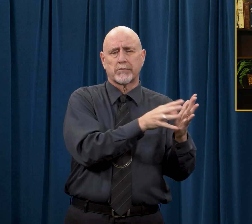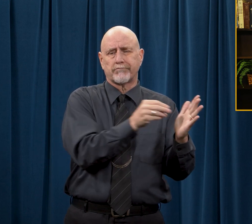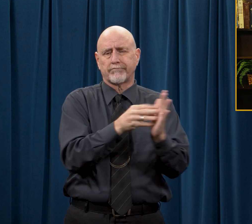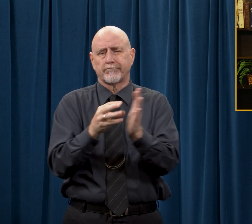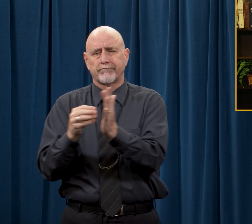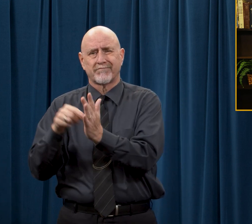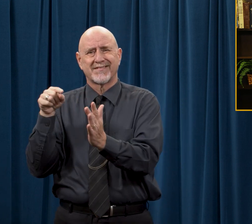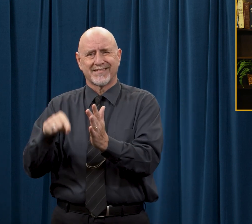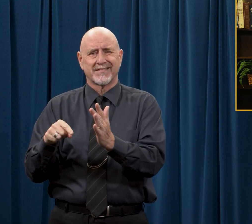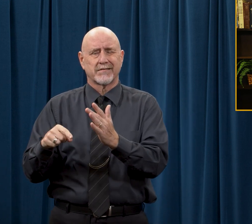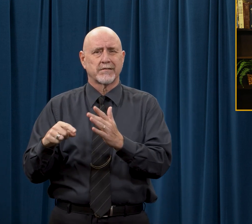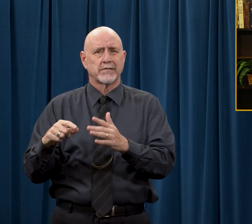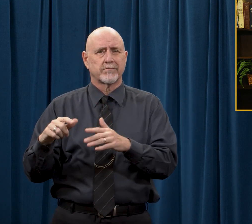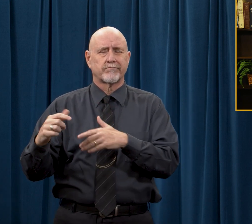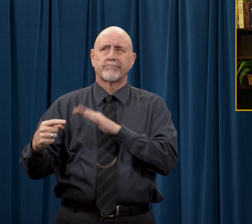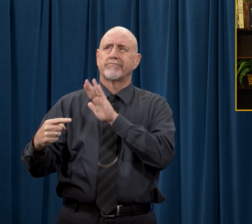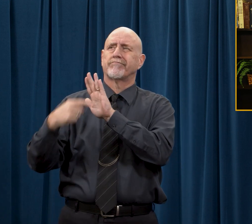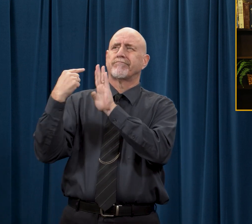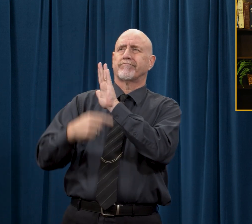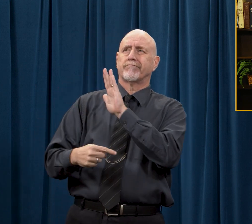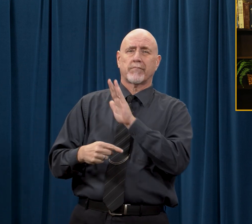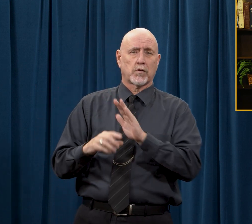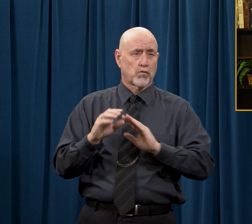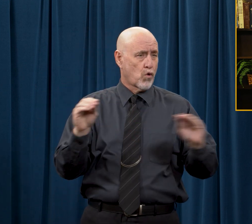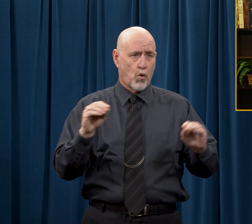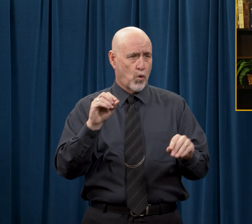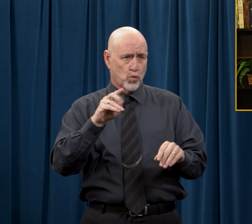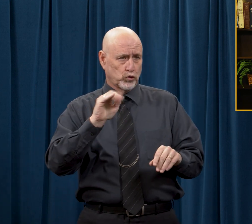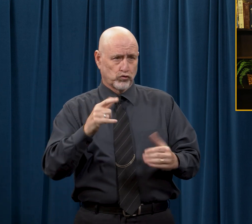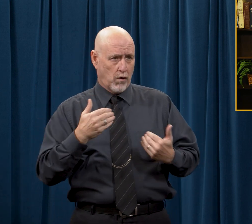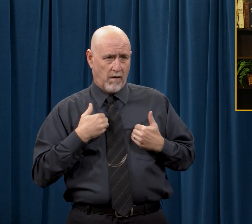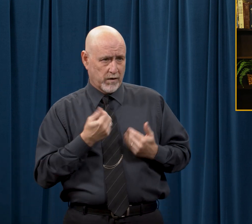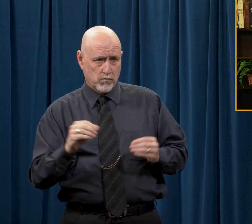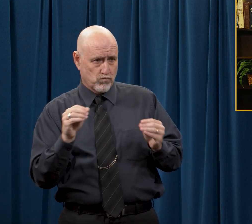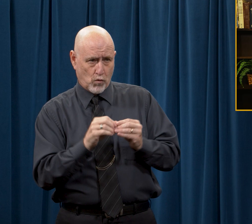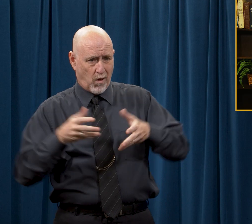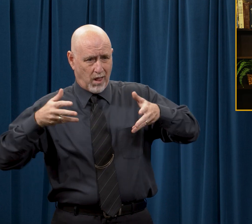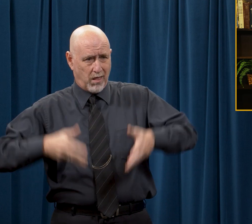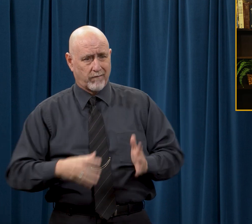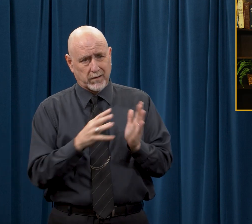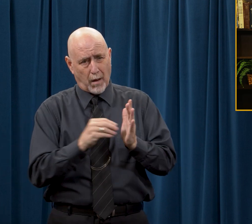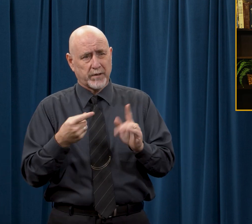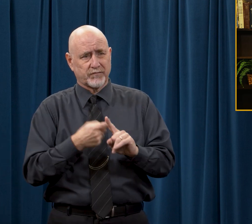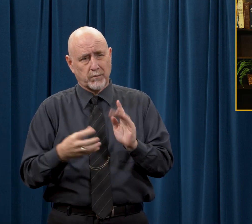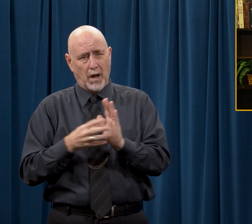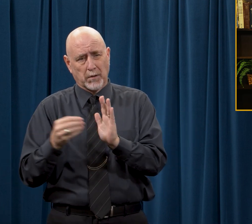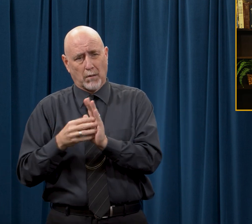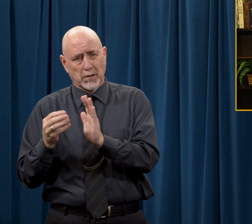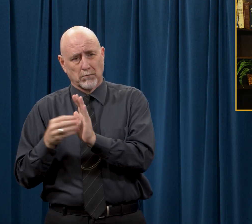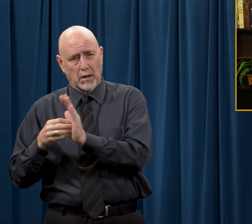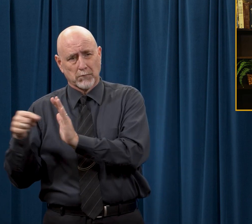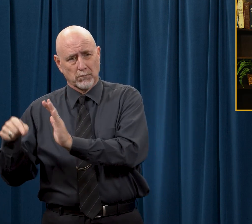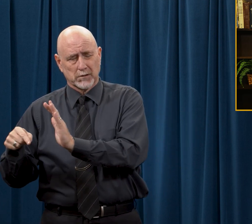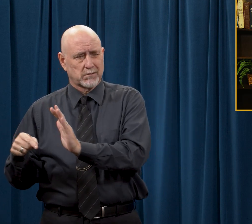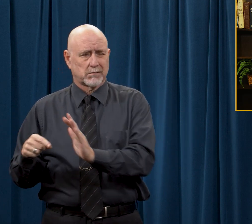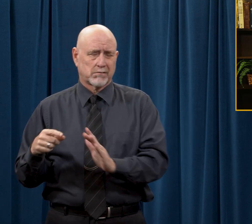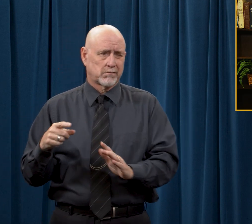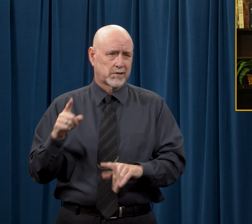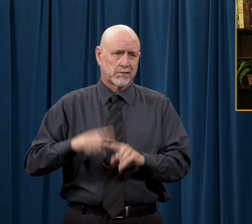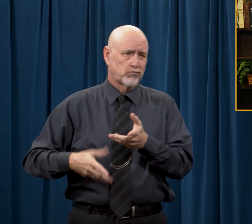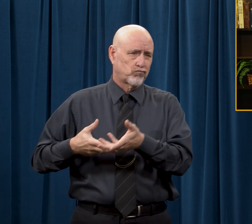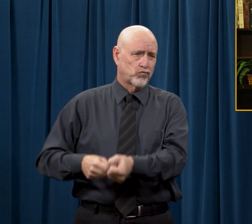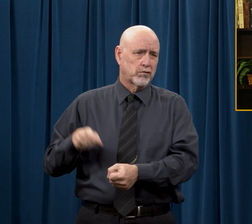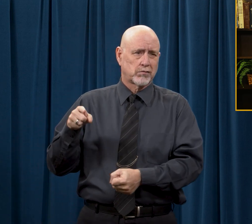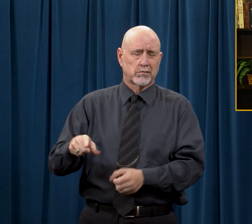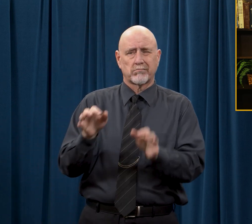Bible text. It has been charged that since we do not have any of the originals, all we have are copies of copies, that